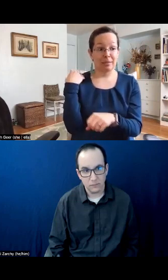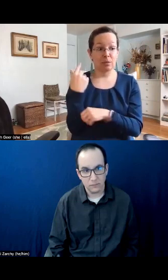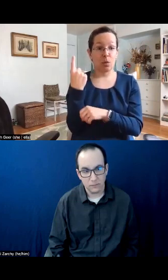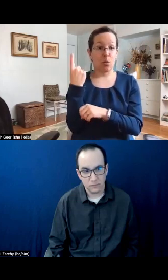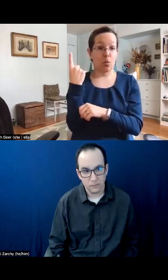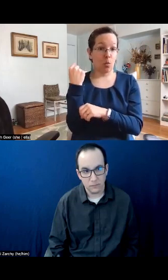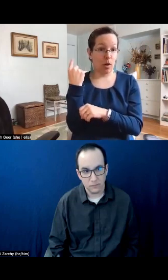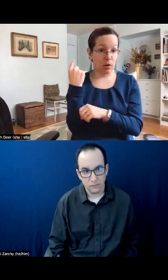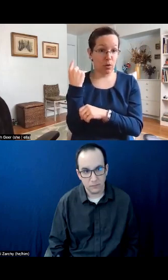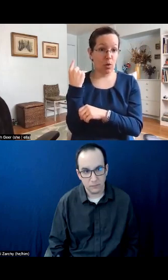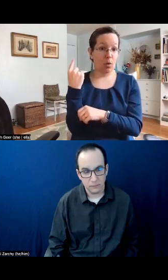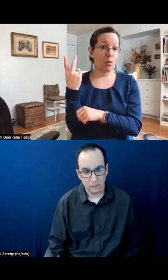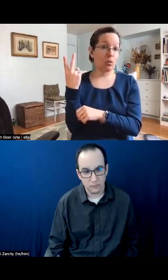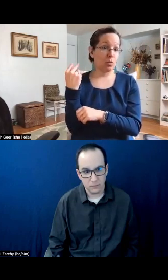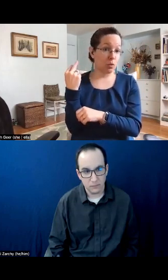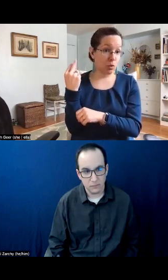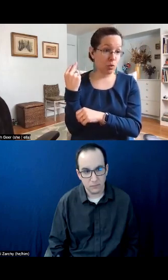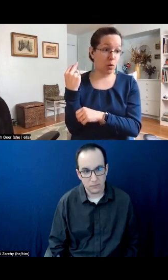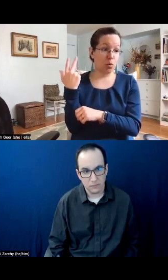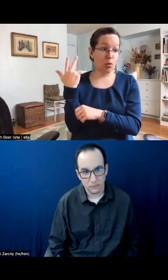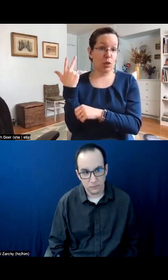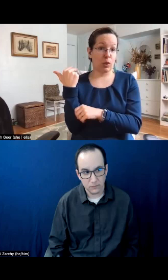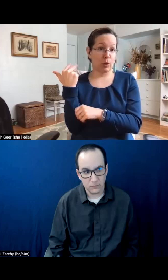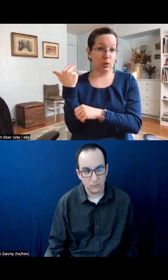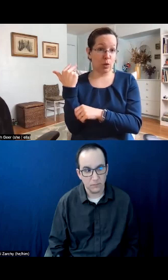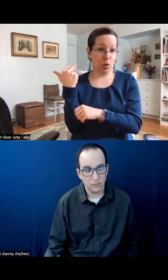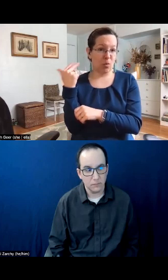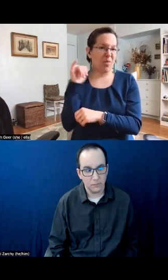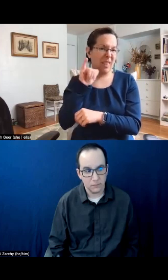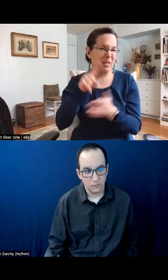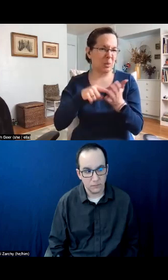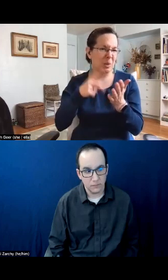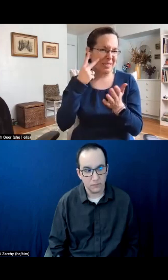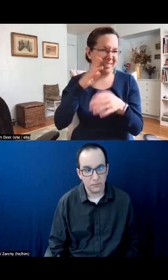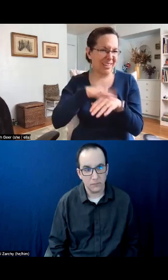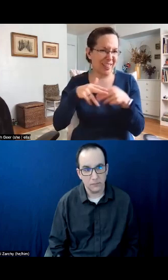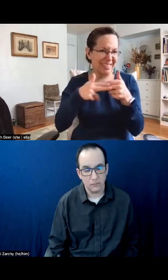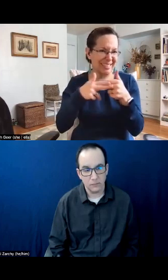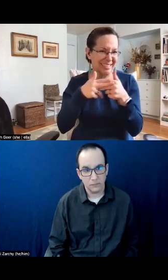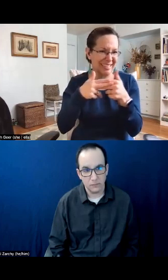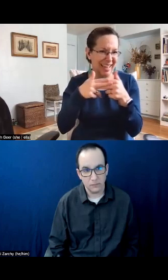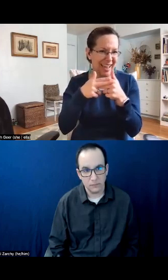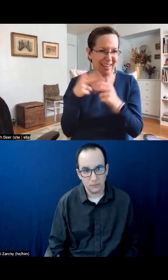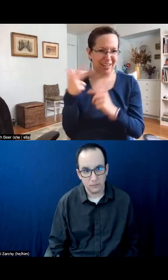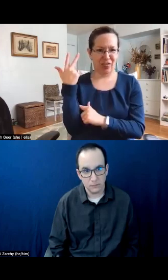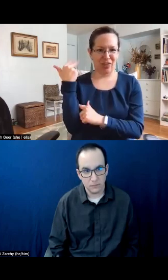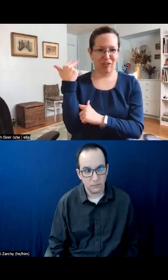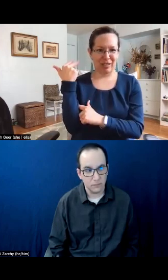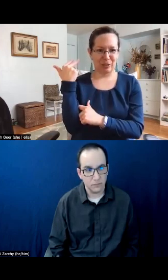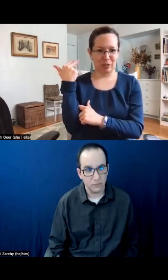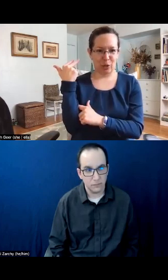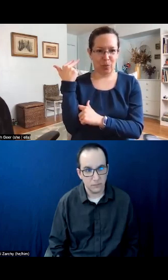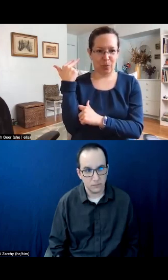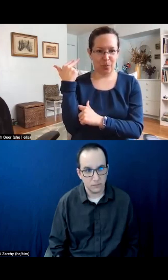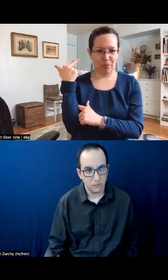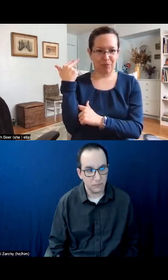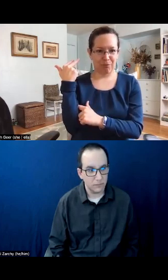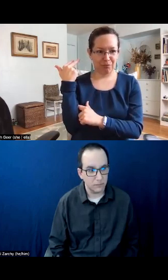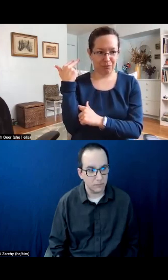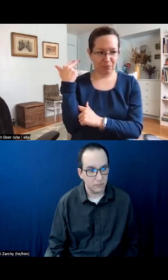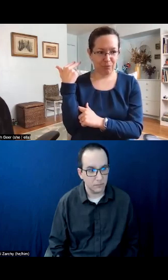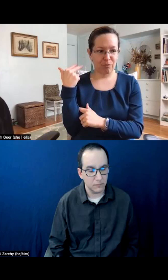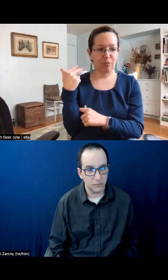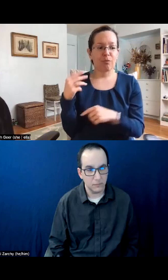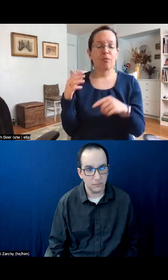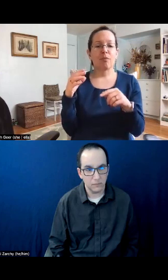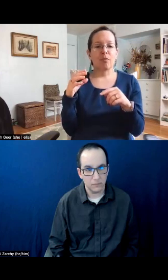also will look the same, but already unpack, or rather pack within it quite a bit of meaning just based on